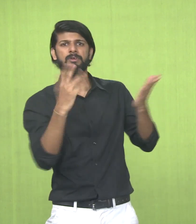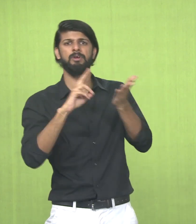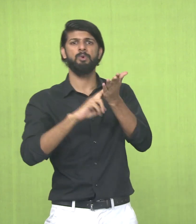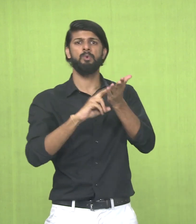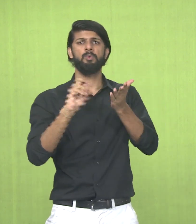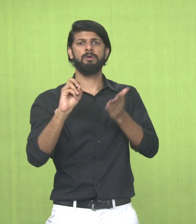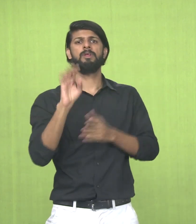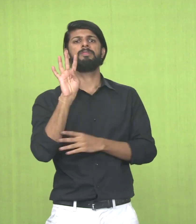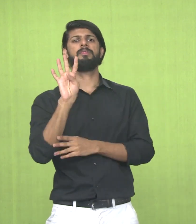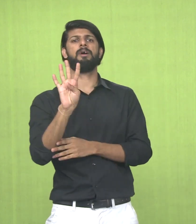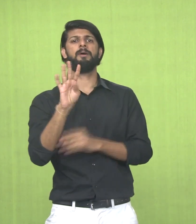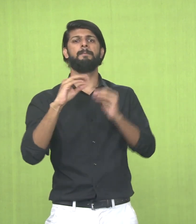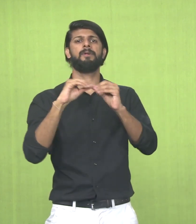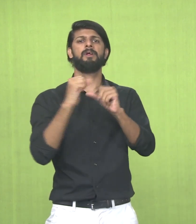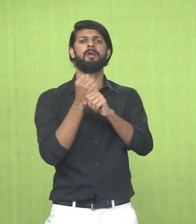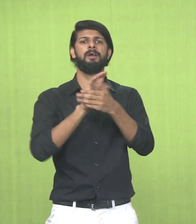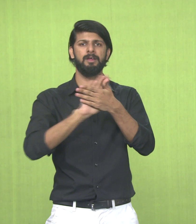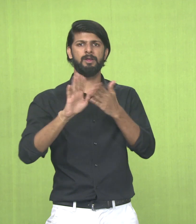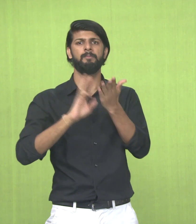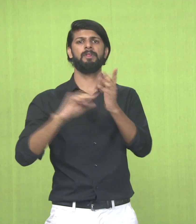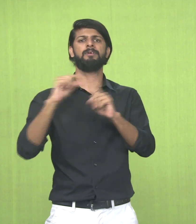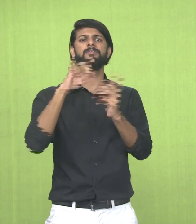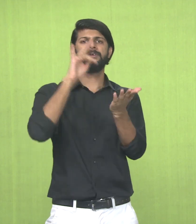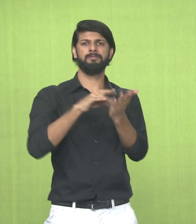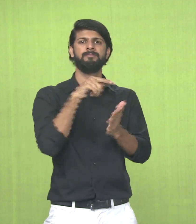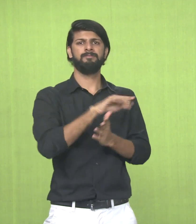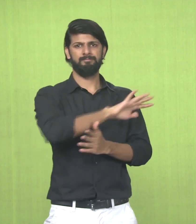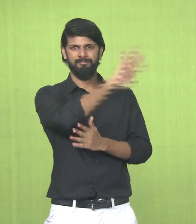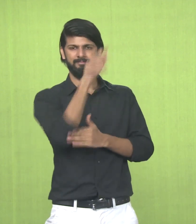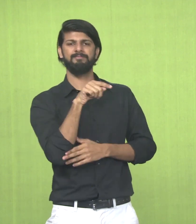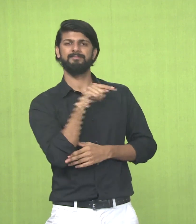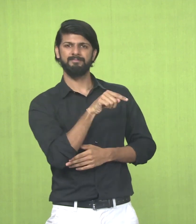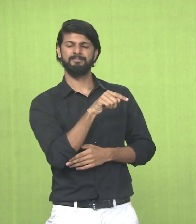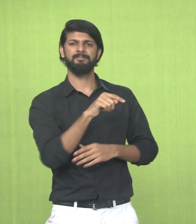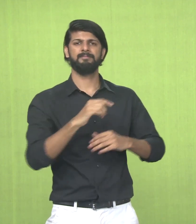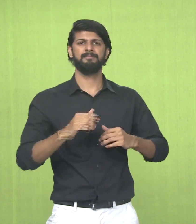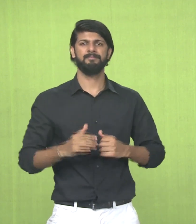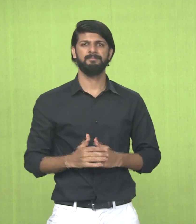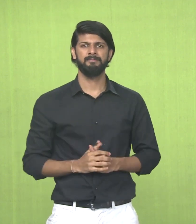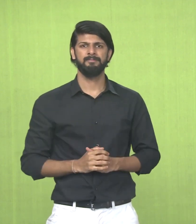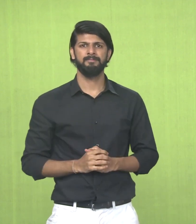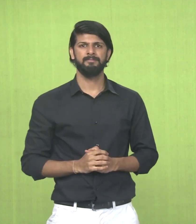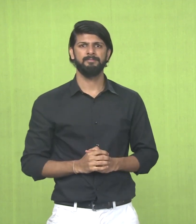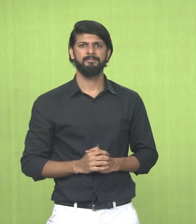and this painting is inside the 4th cave, cave number 4 in Bagh caves, Madhya Pradesh.